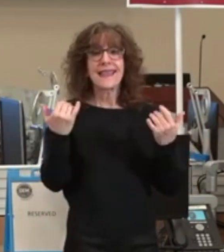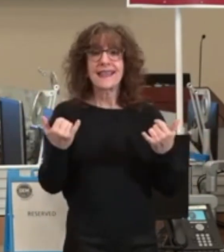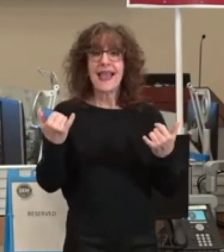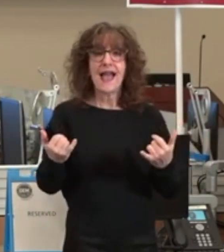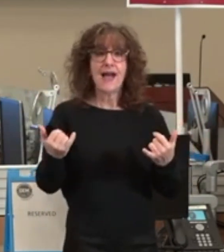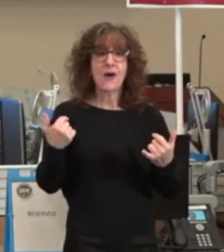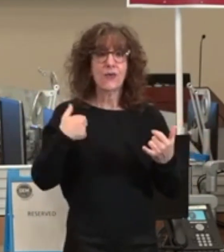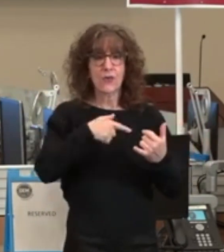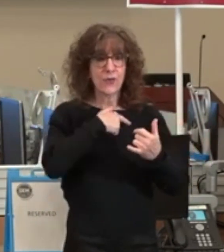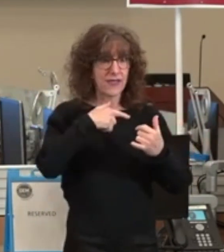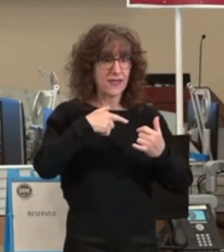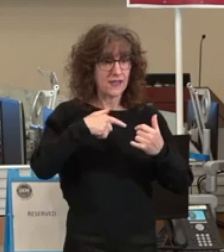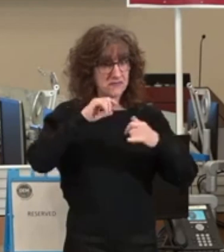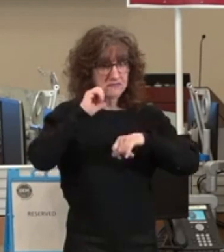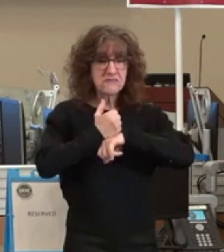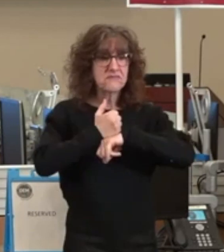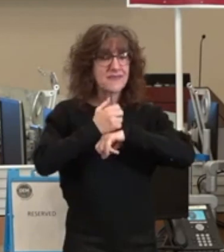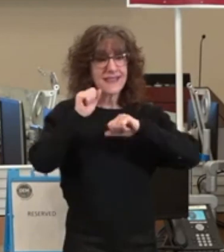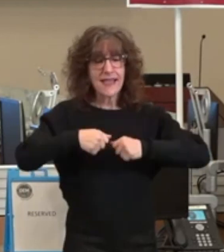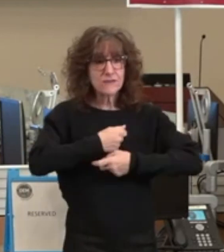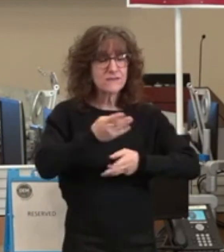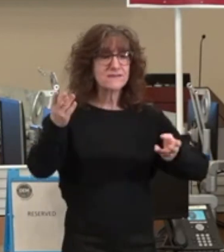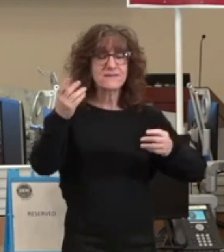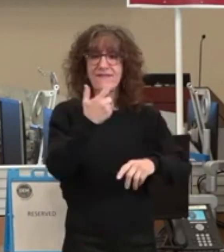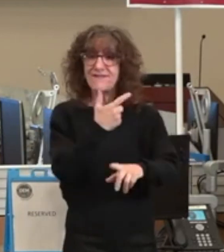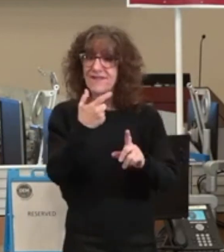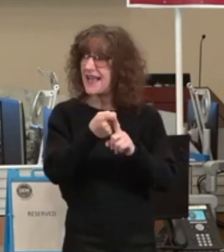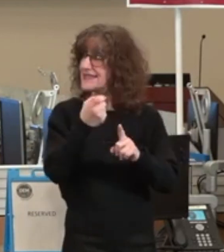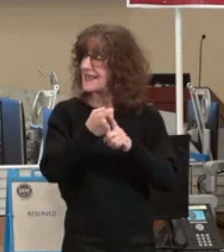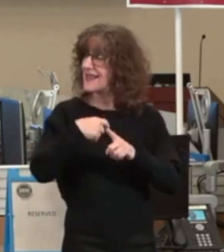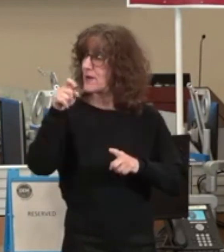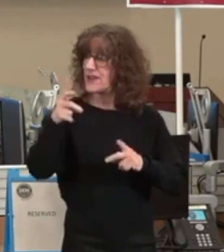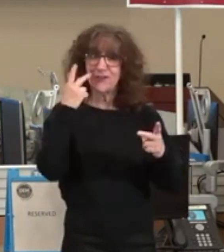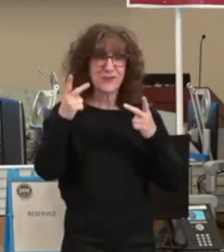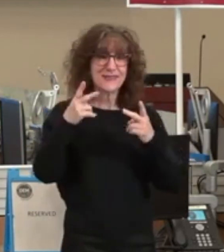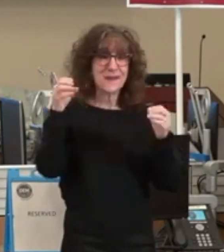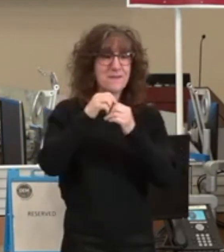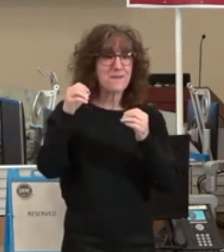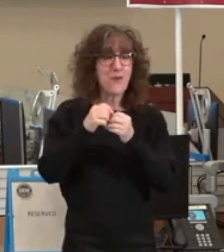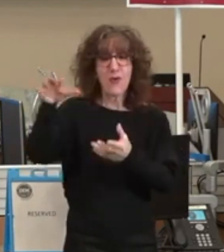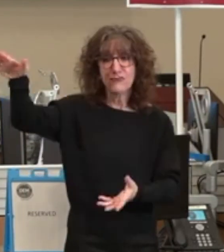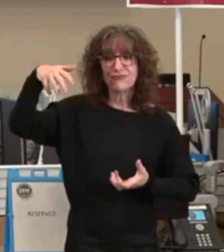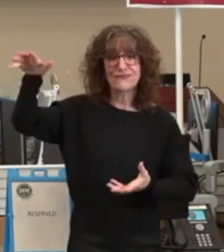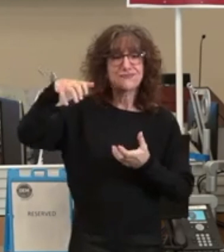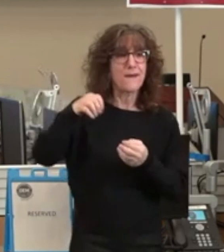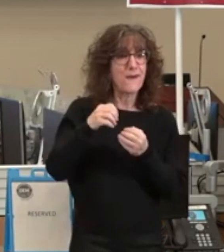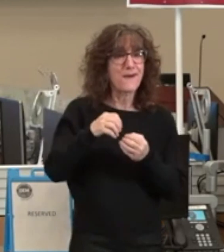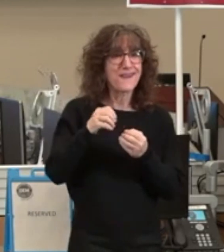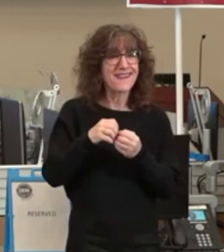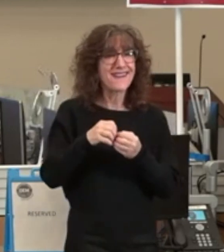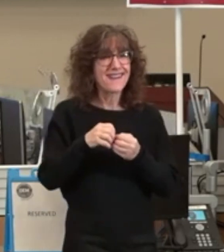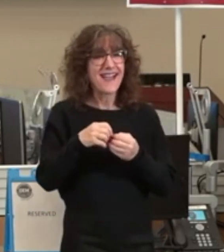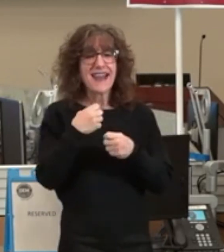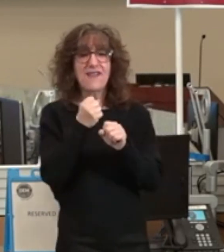and the infrastructure in place to administer the vaccine, and we need to see the supply increase. Specifically, and I've made